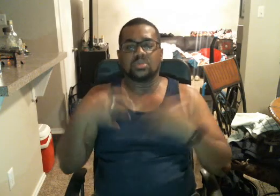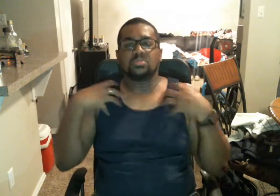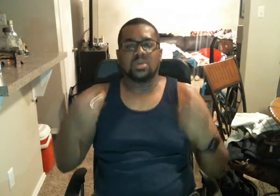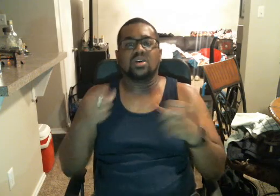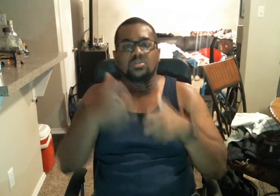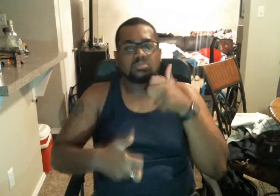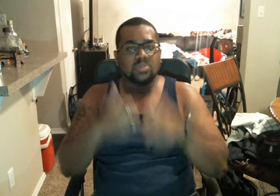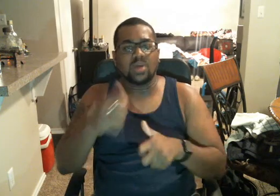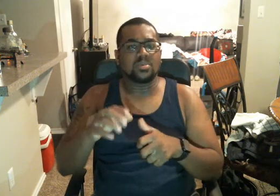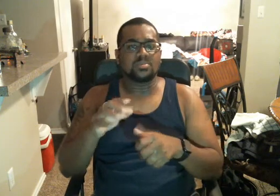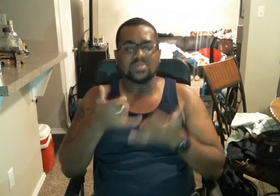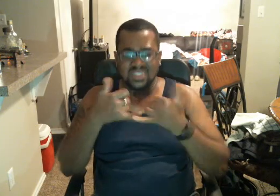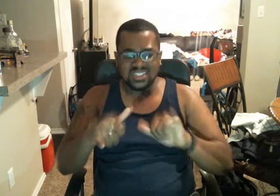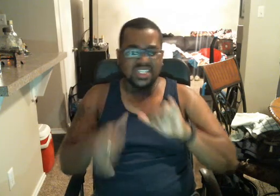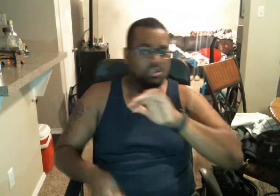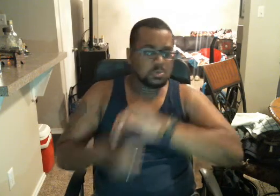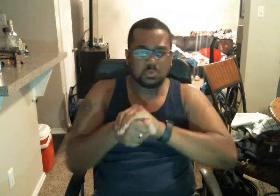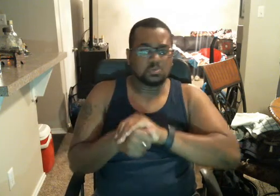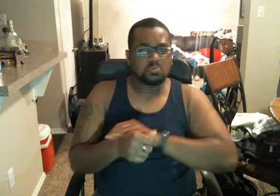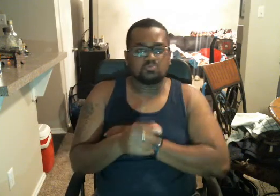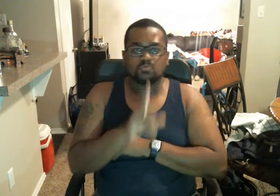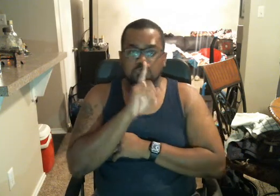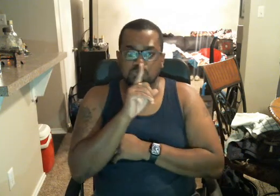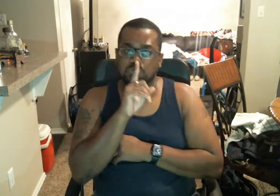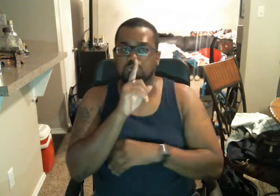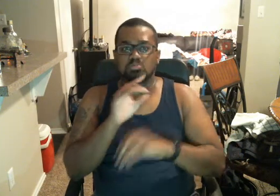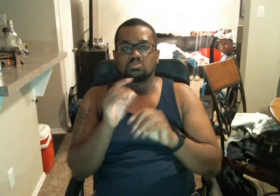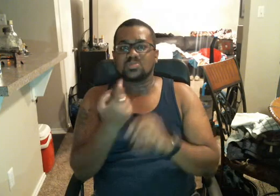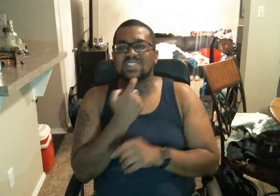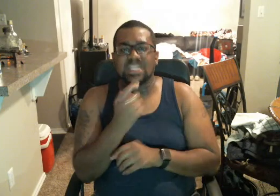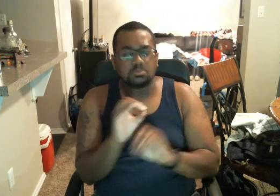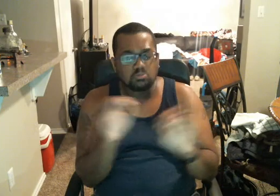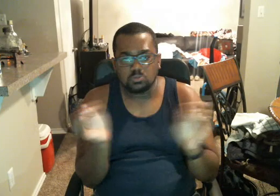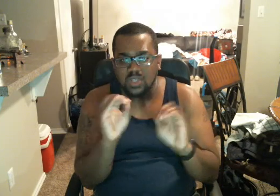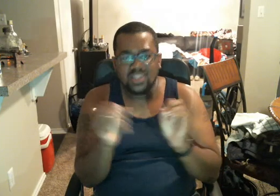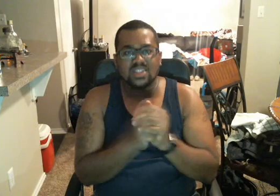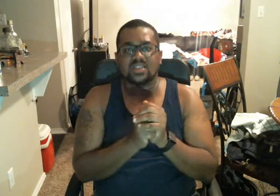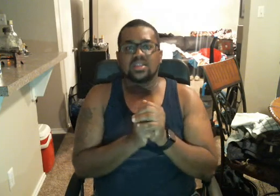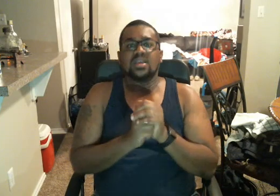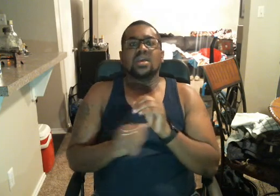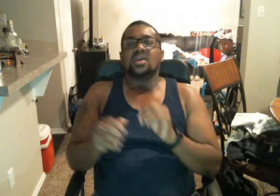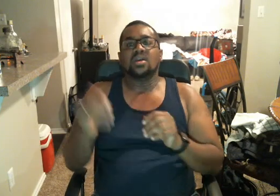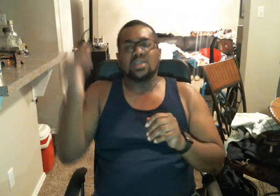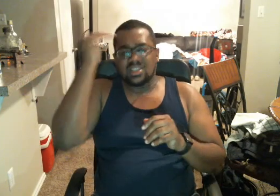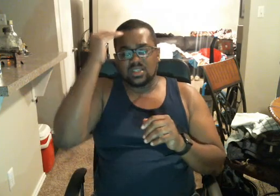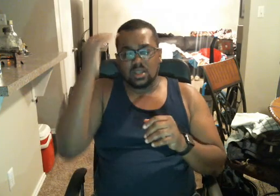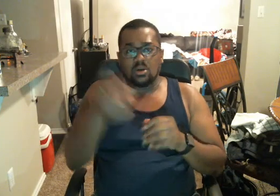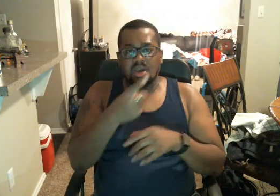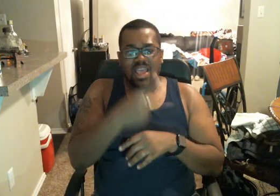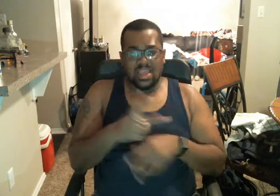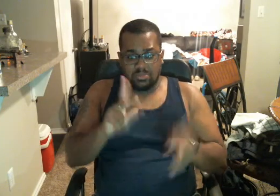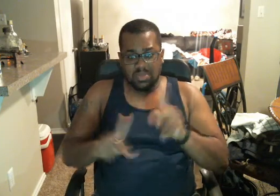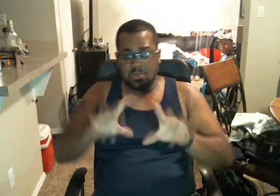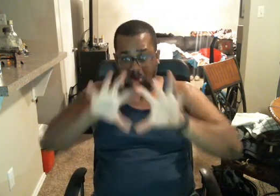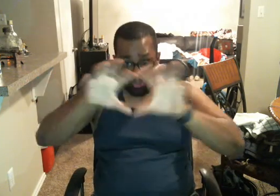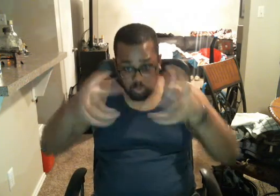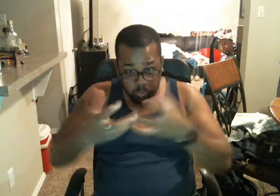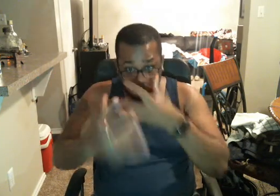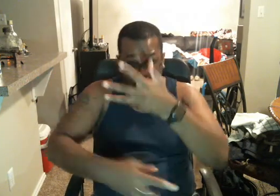we would still, as a society, know that more than half the people that suffer from the illness that I suffer from, and many of you suffer from,